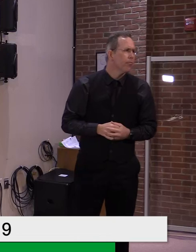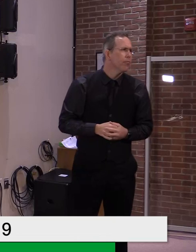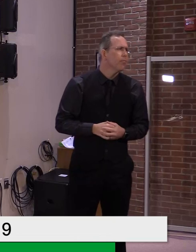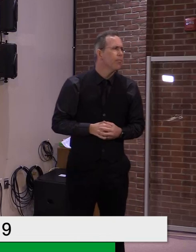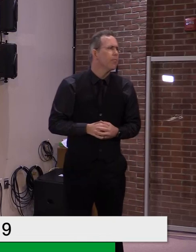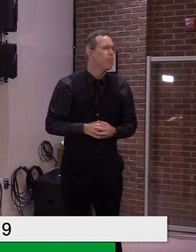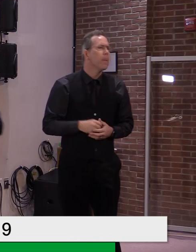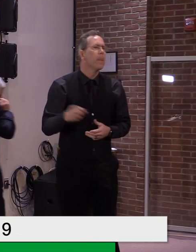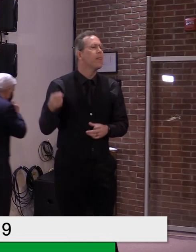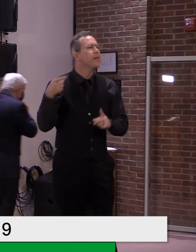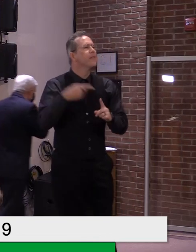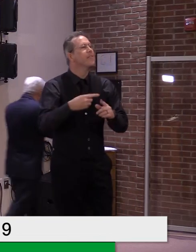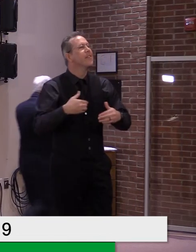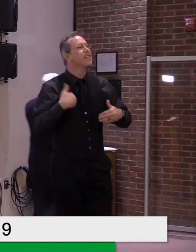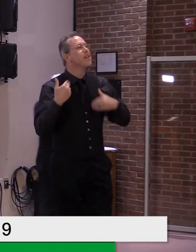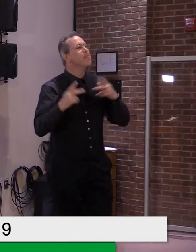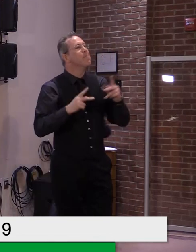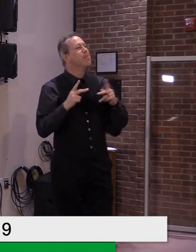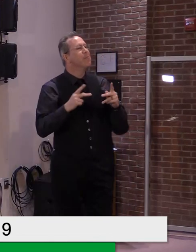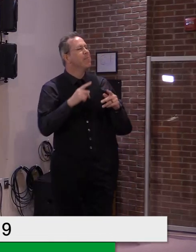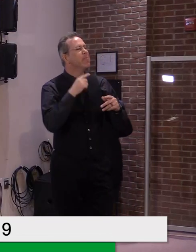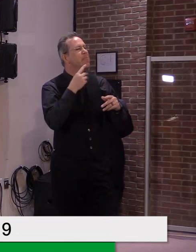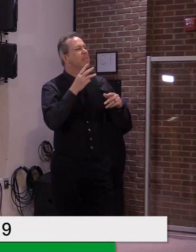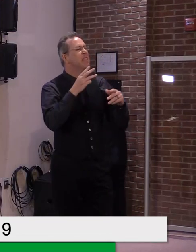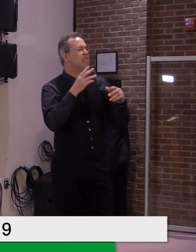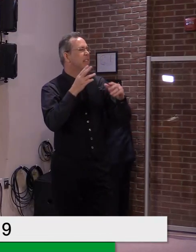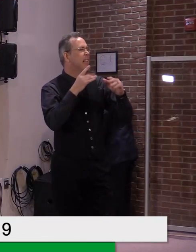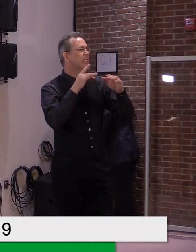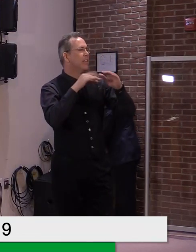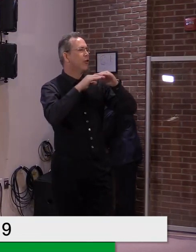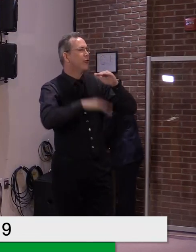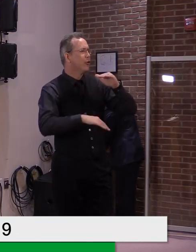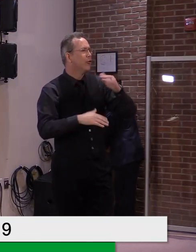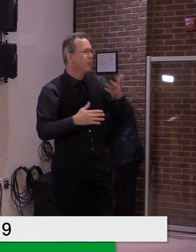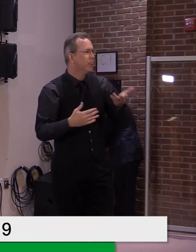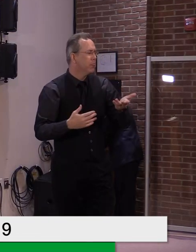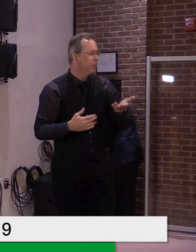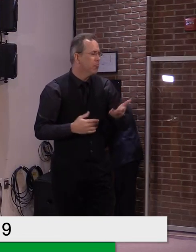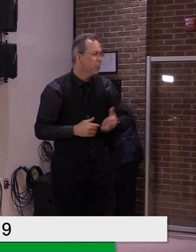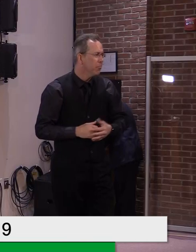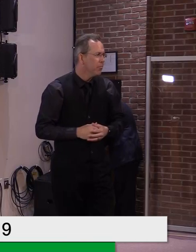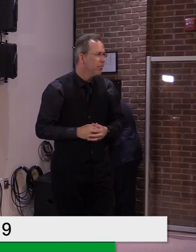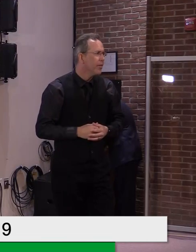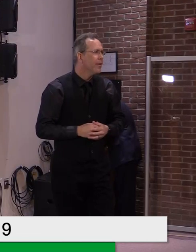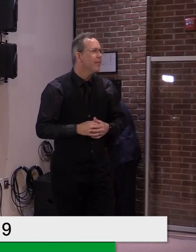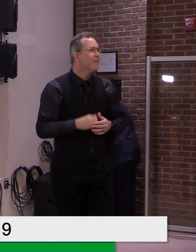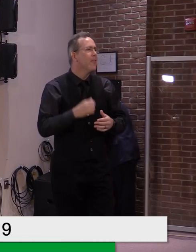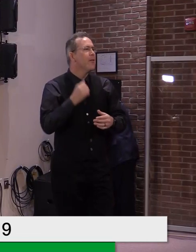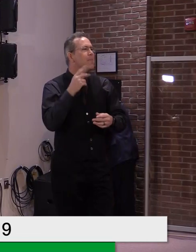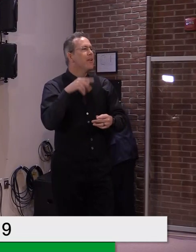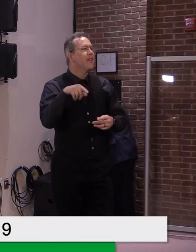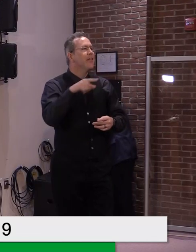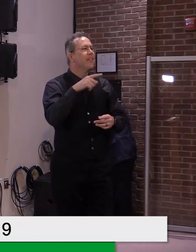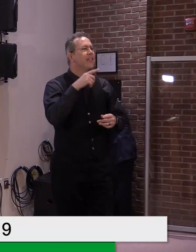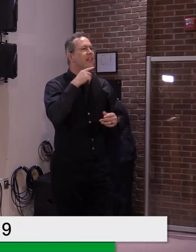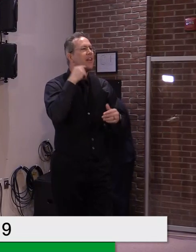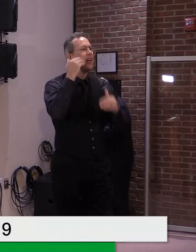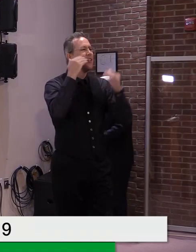beyond travel restrictions. We're getting lots of questions from adults on what guidelines could still be in place for